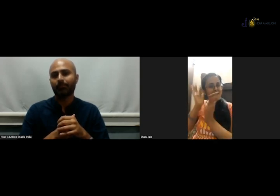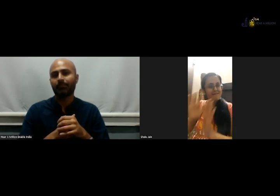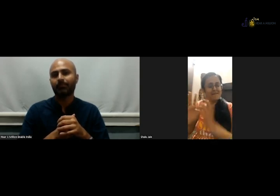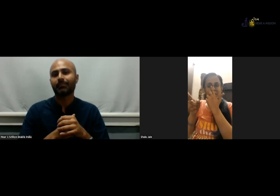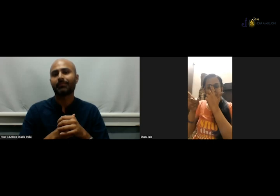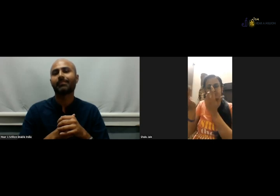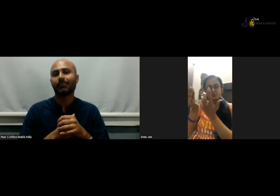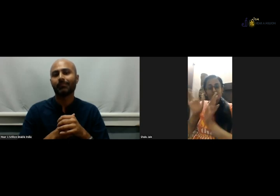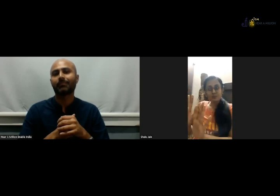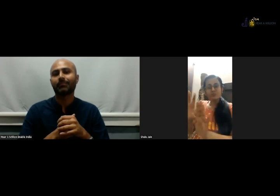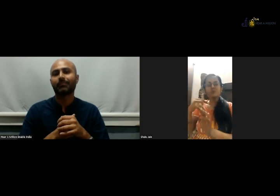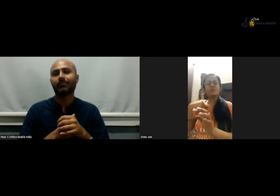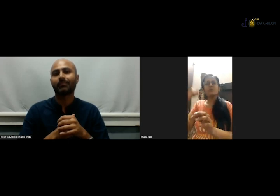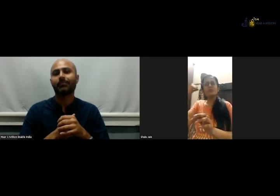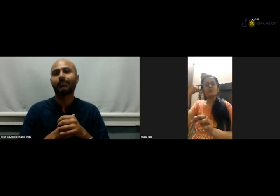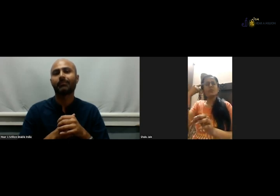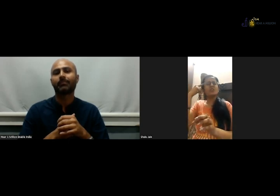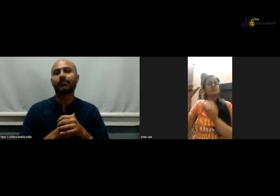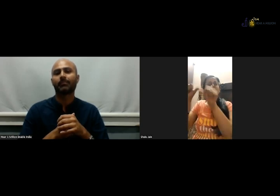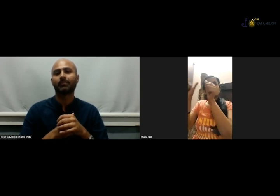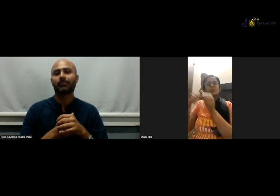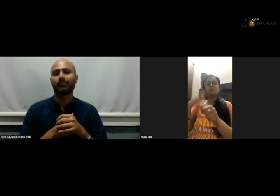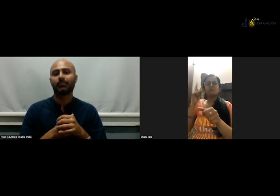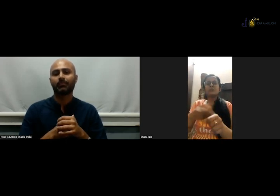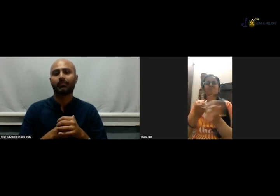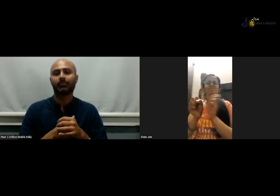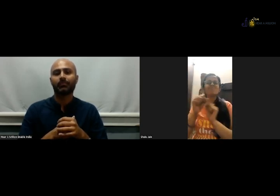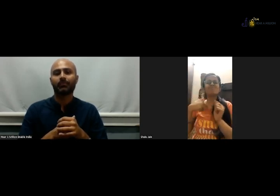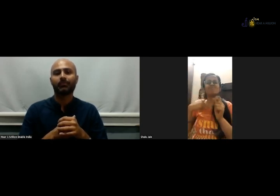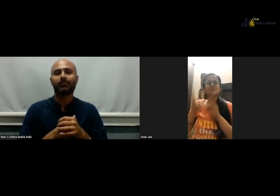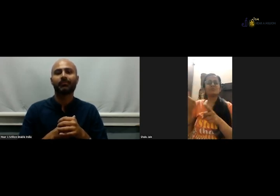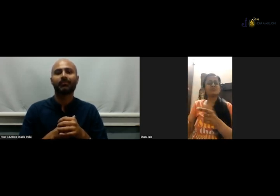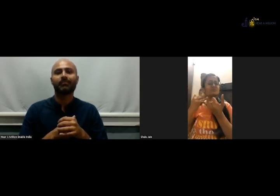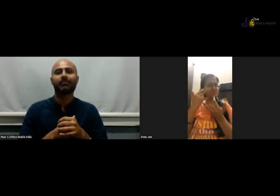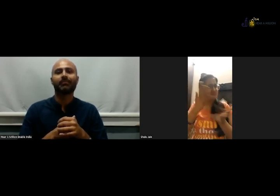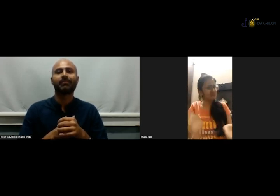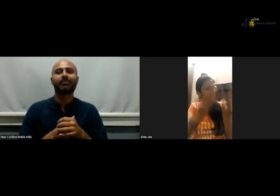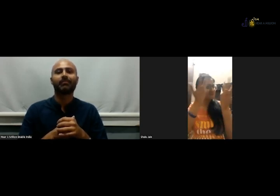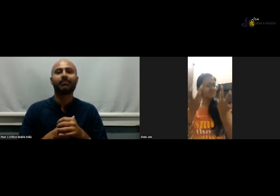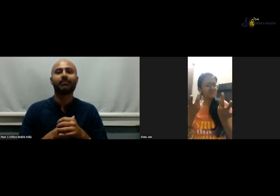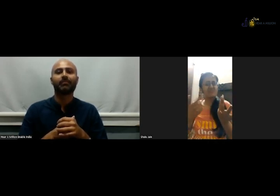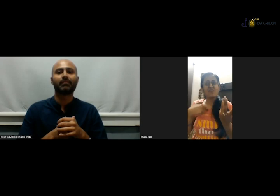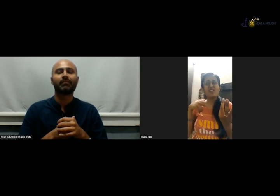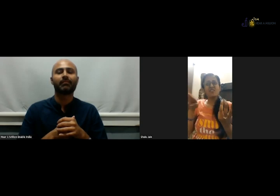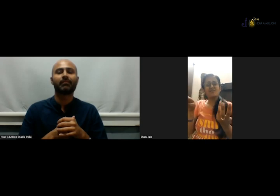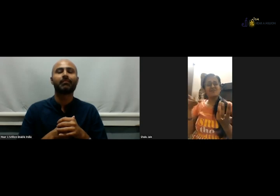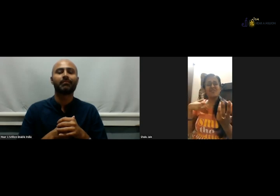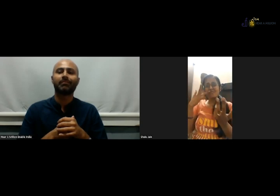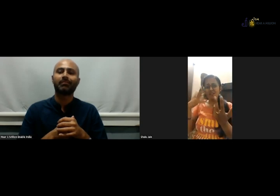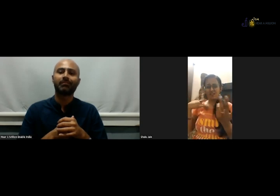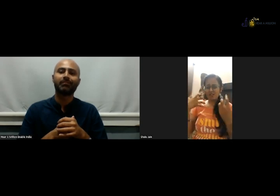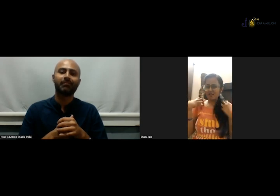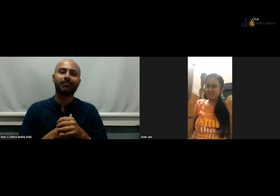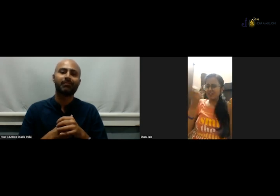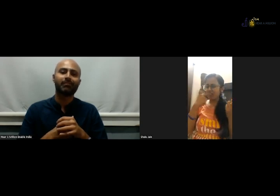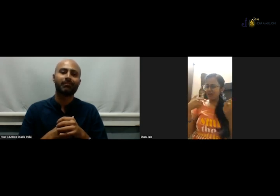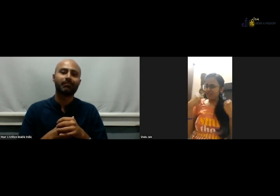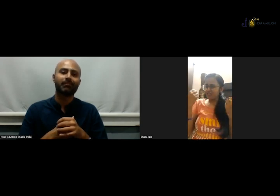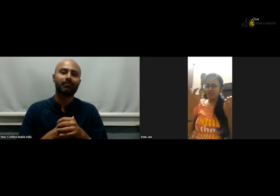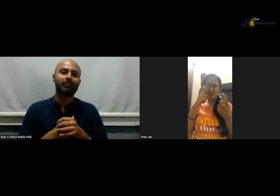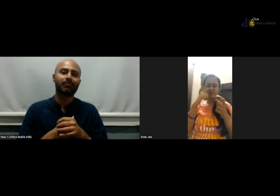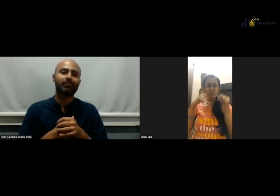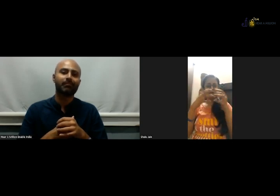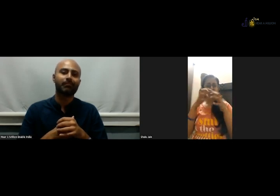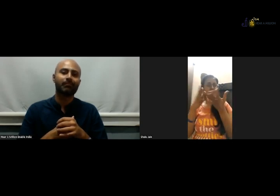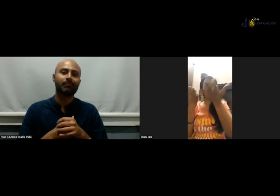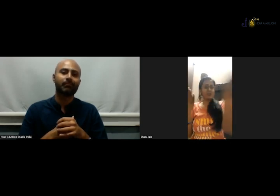law, and I got some knowledge as well. Yeah, we should also do something. She said, yes, you can also do, and I